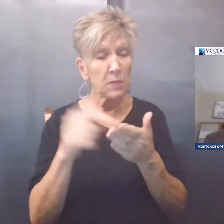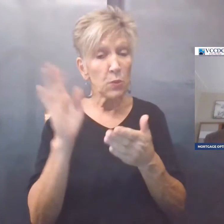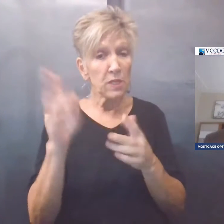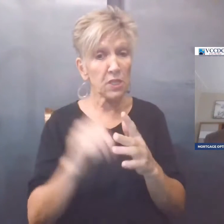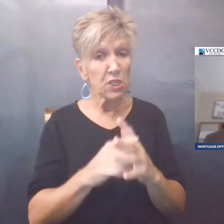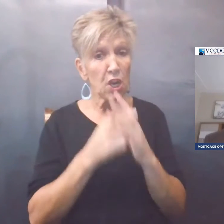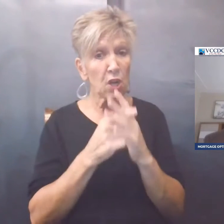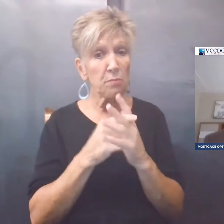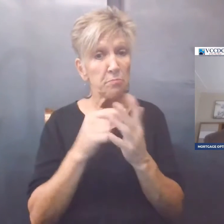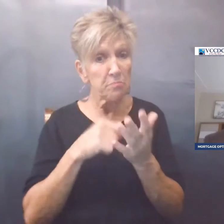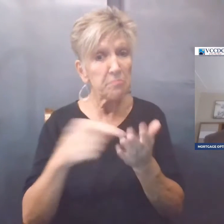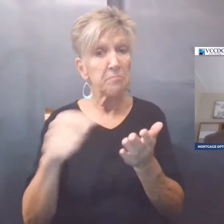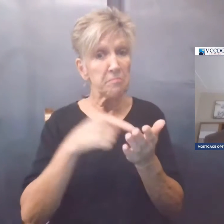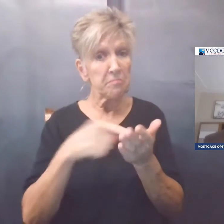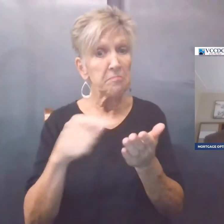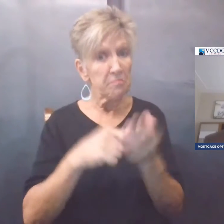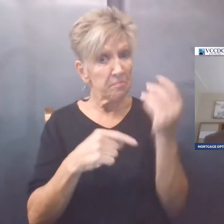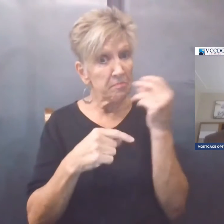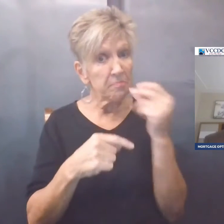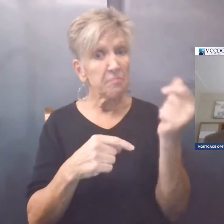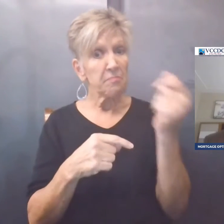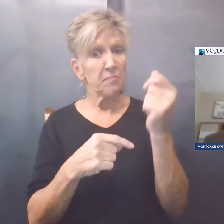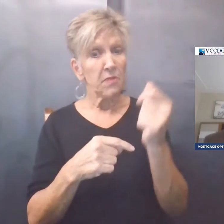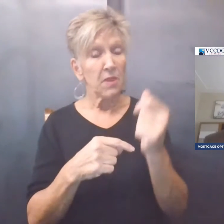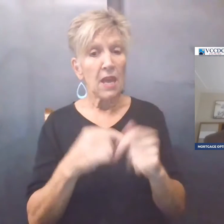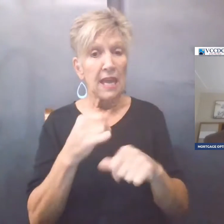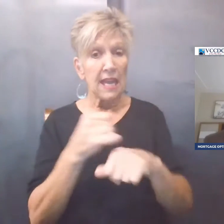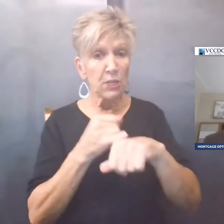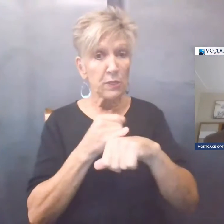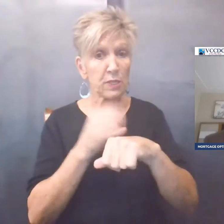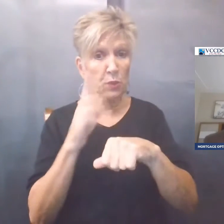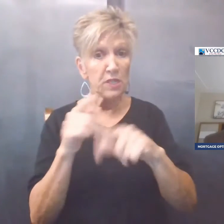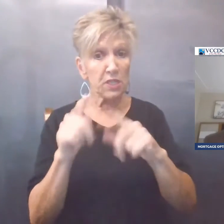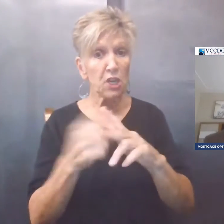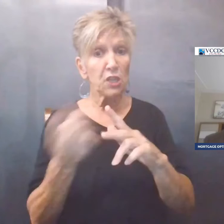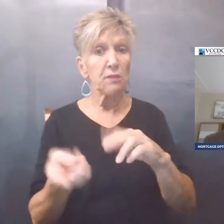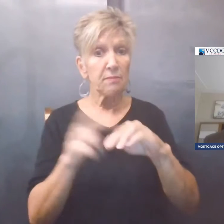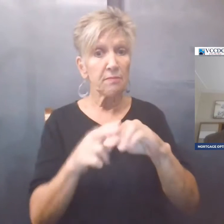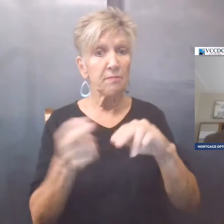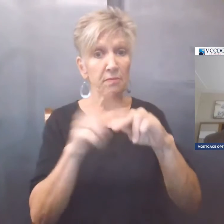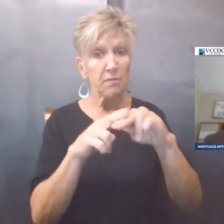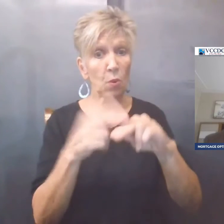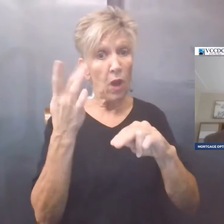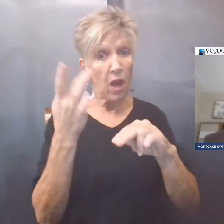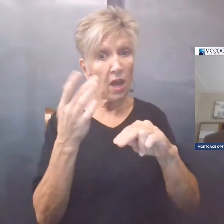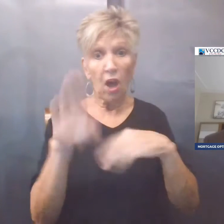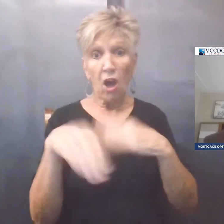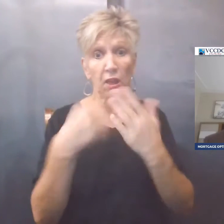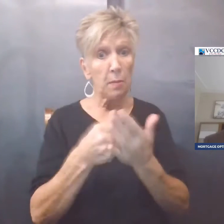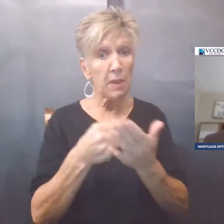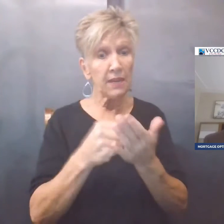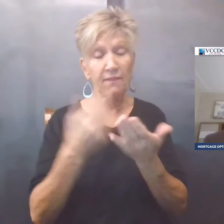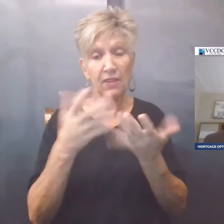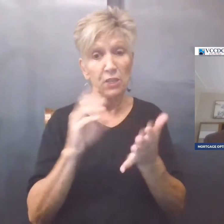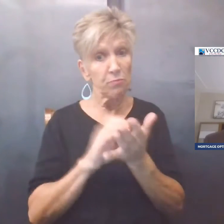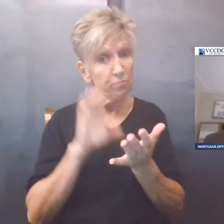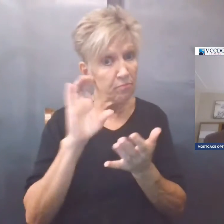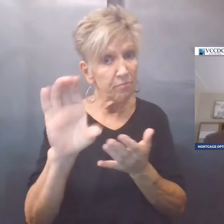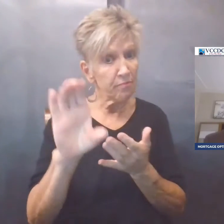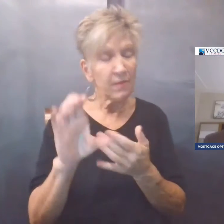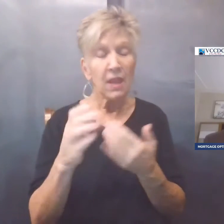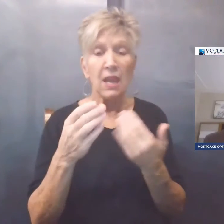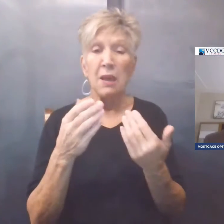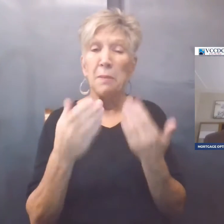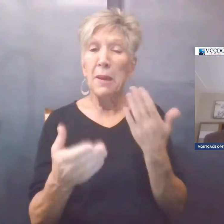being made right off the bat. So you're going to start to accrue interest on this, given the fact that all the money's been dispersed. So this might not be